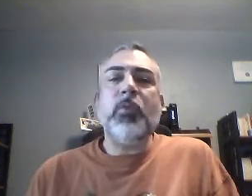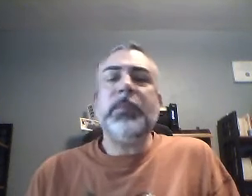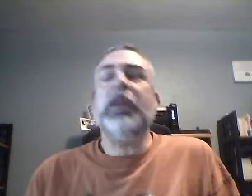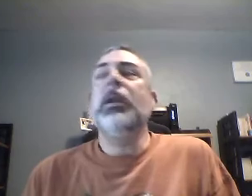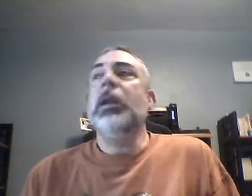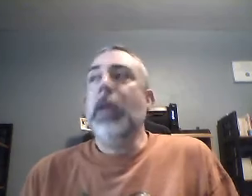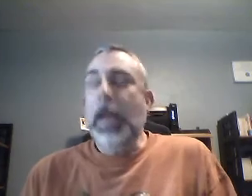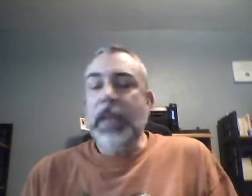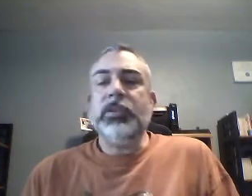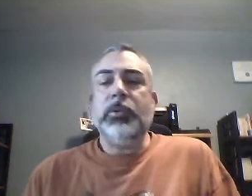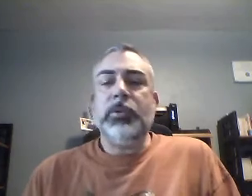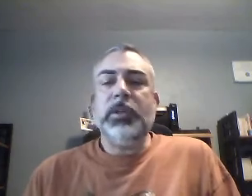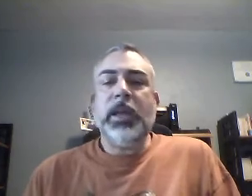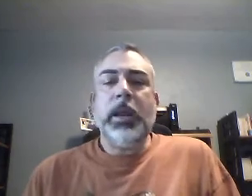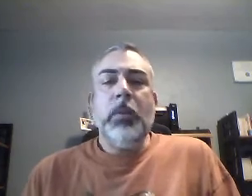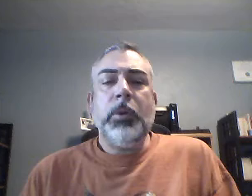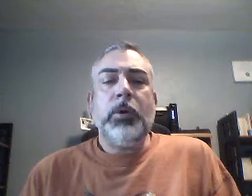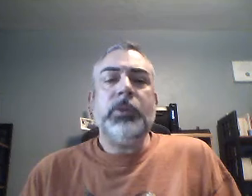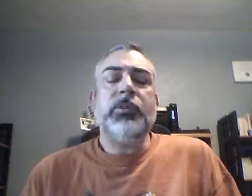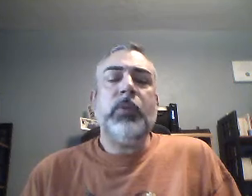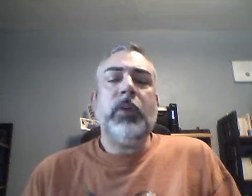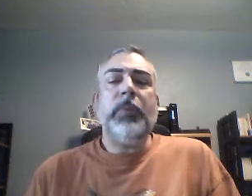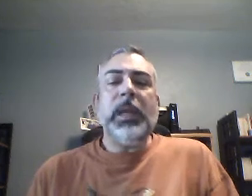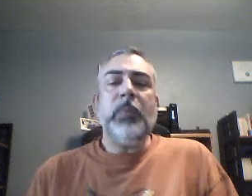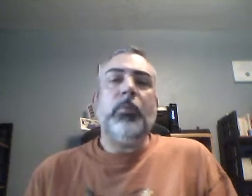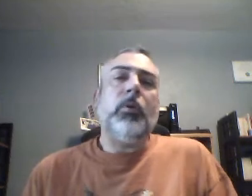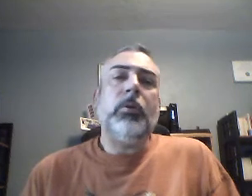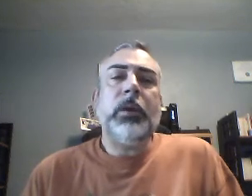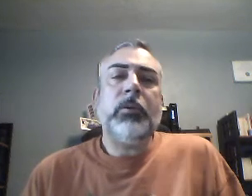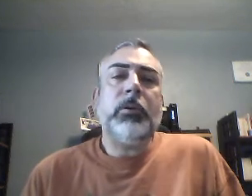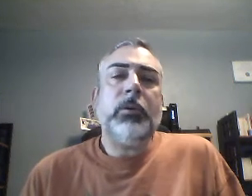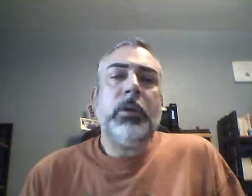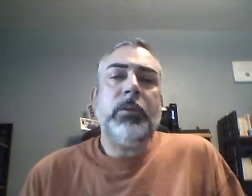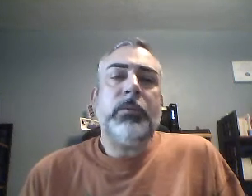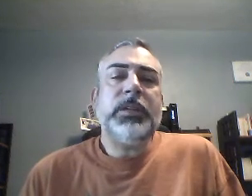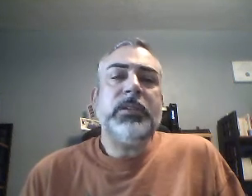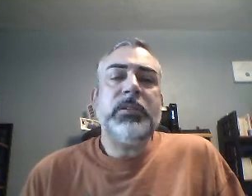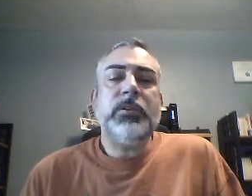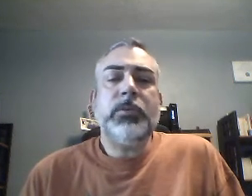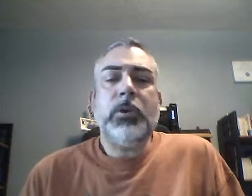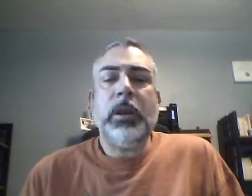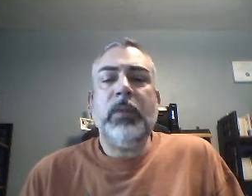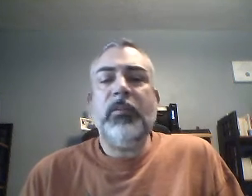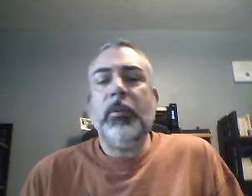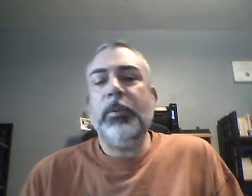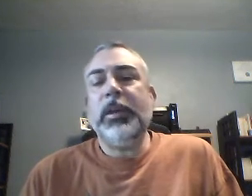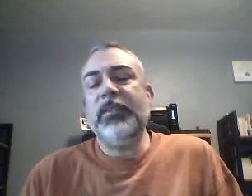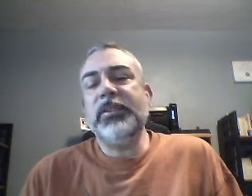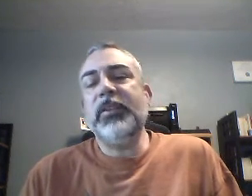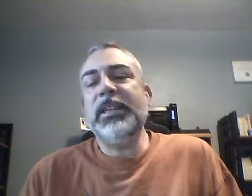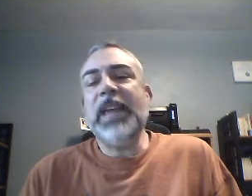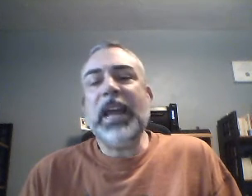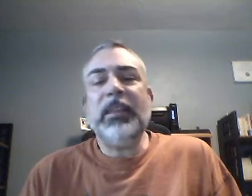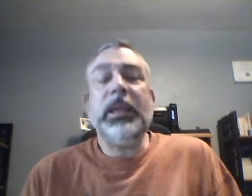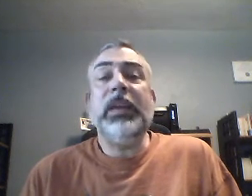enforcement, and they still do today, but also regular people, regular other citizens who target and verbally and physically attack them and kill